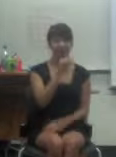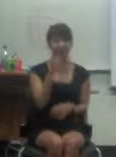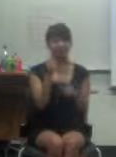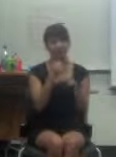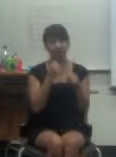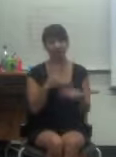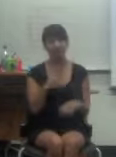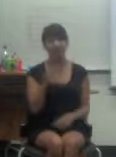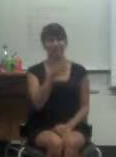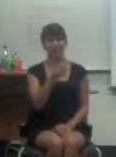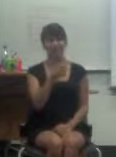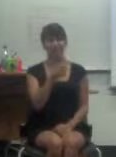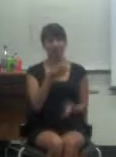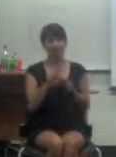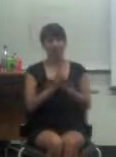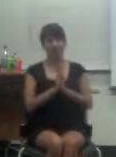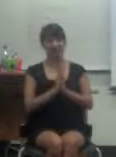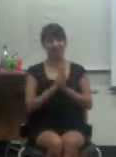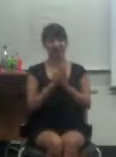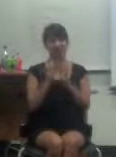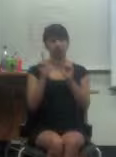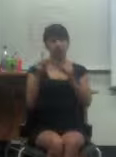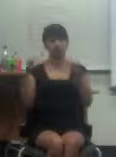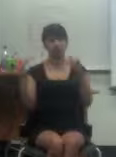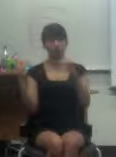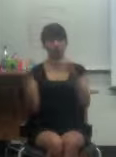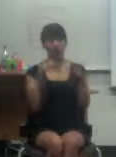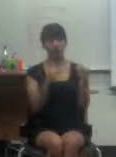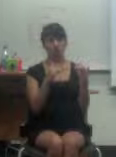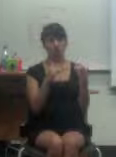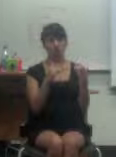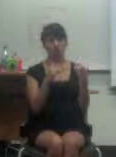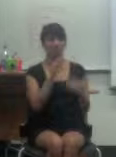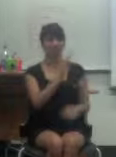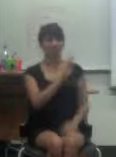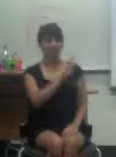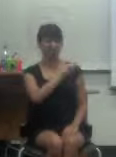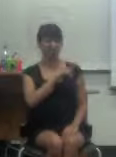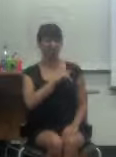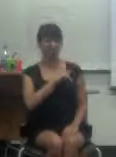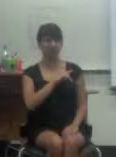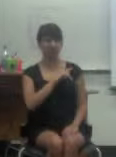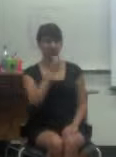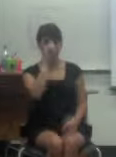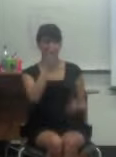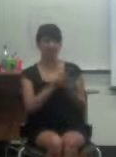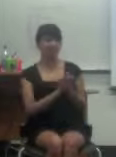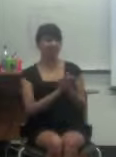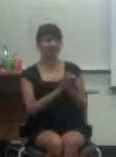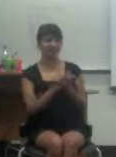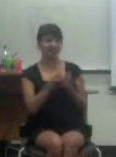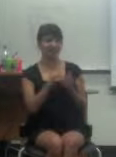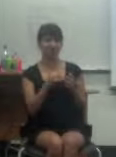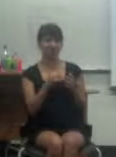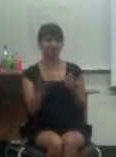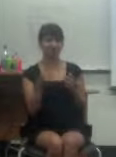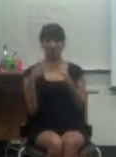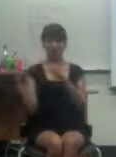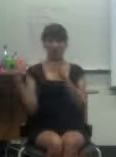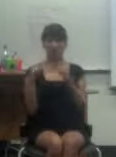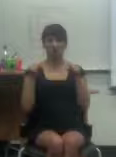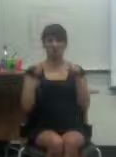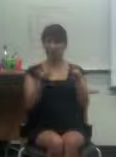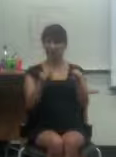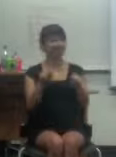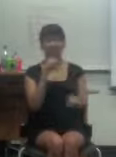on personal beliefs with the war, but it also went against his religions. And he later, in